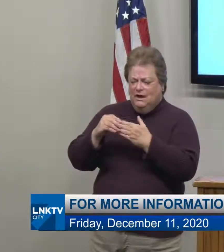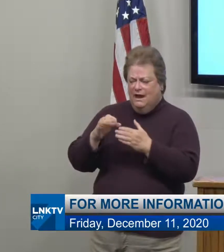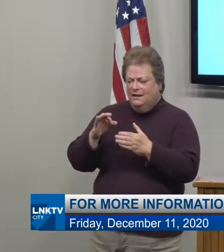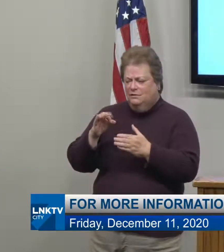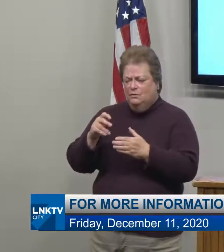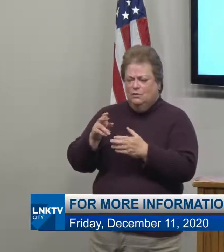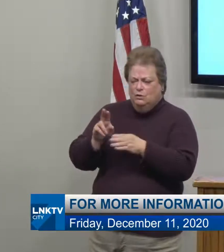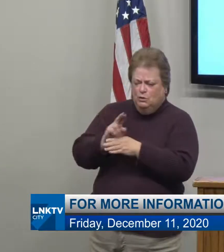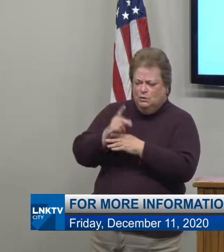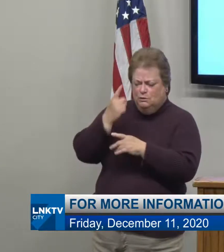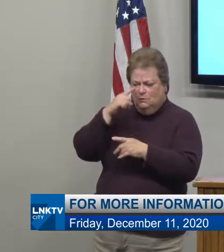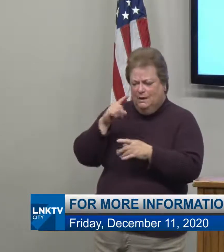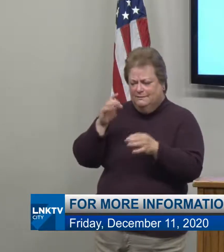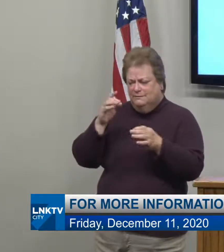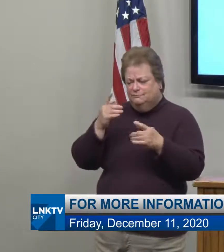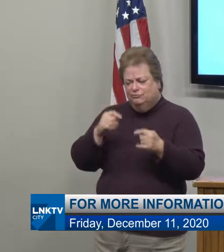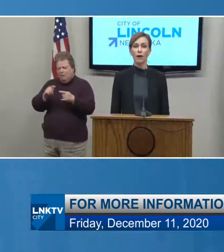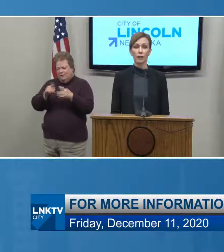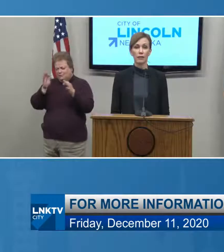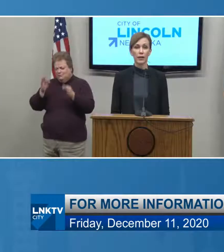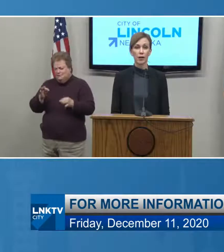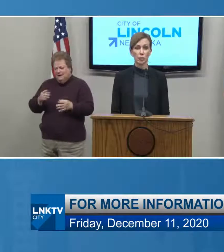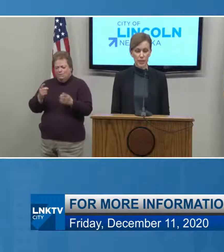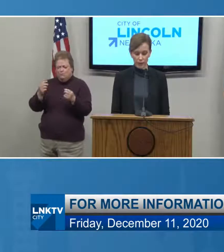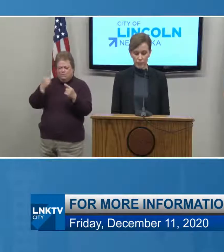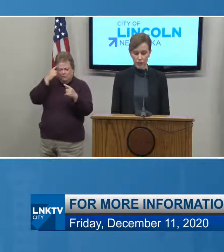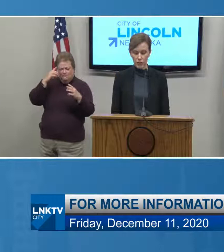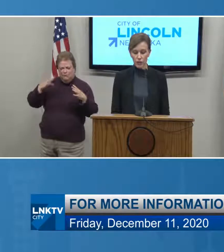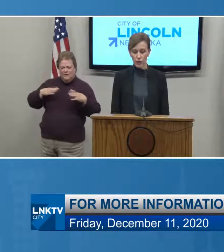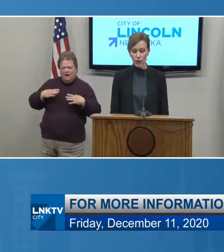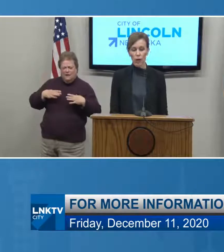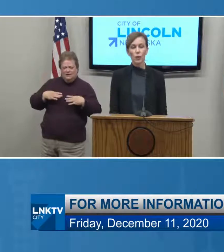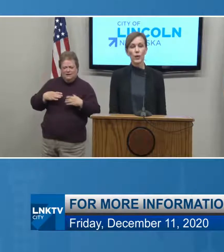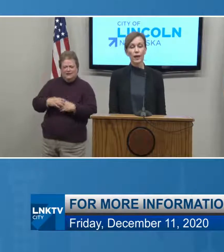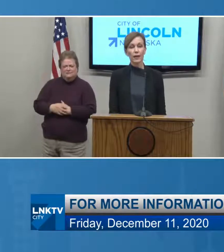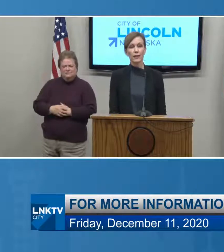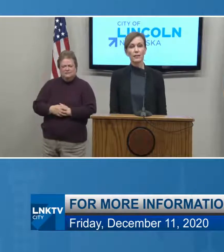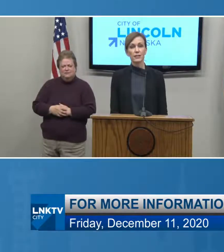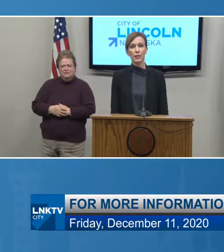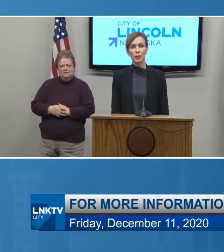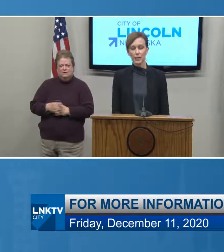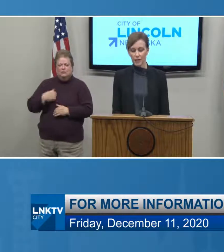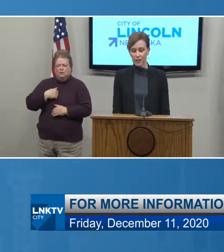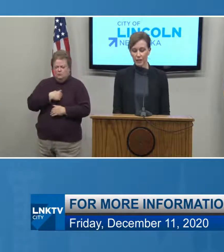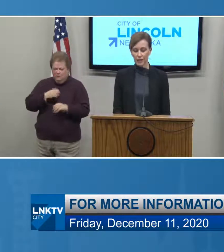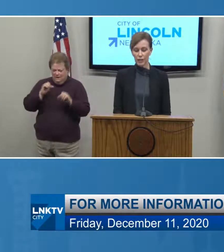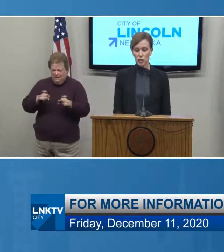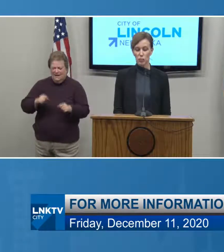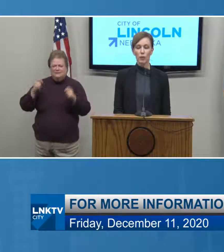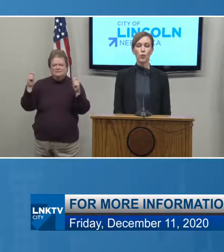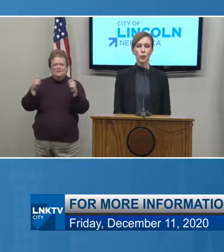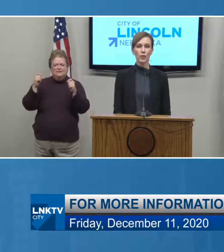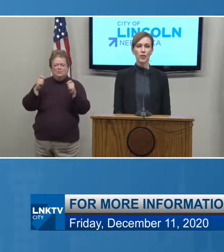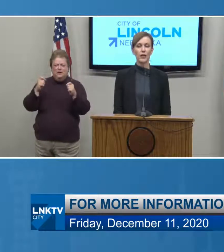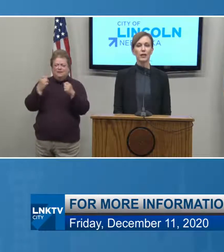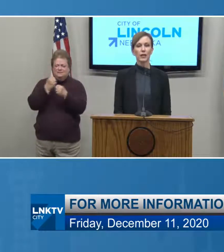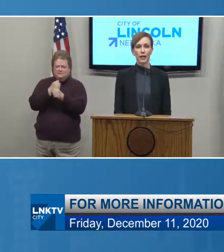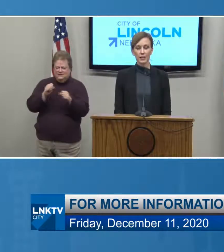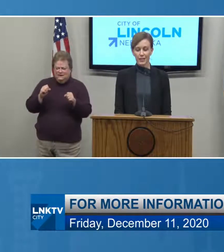plans. By working together and honoring our protective measures, we can celebrate safely and spread